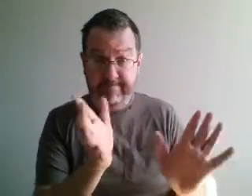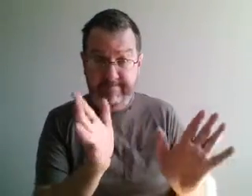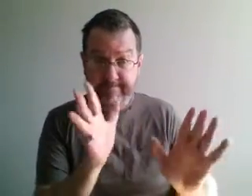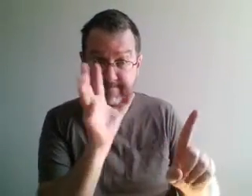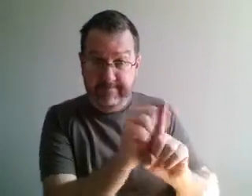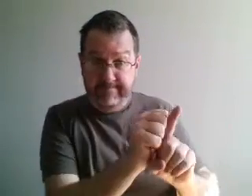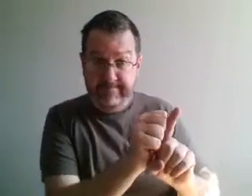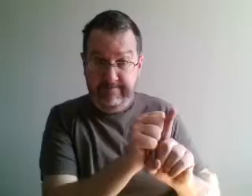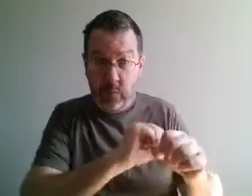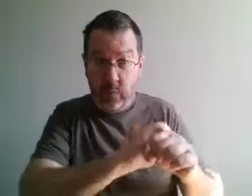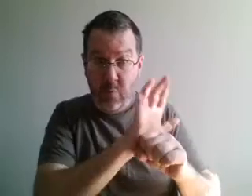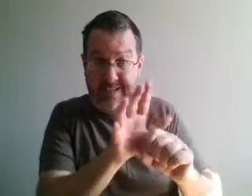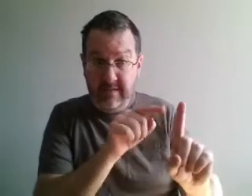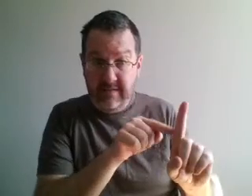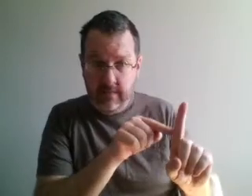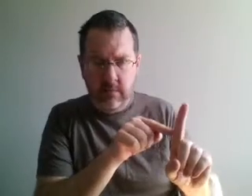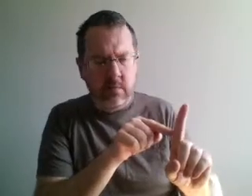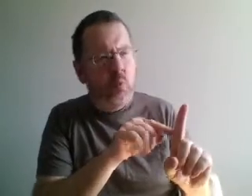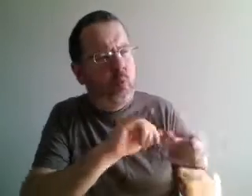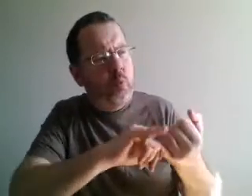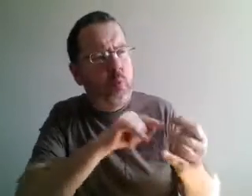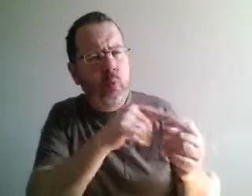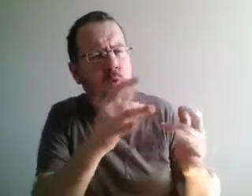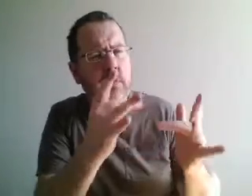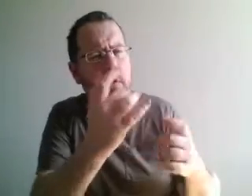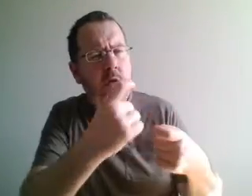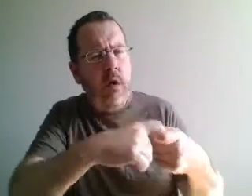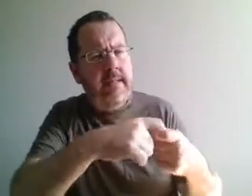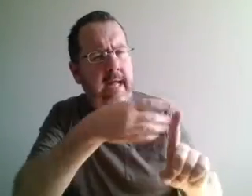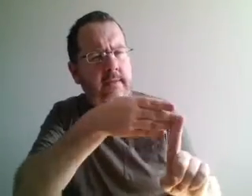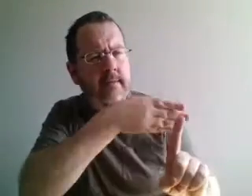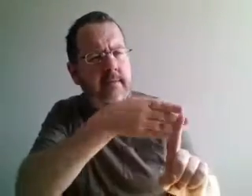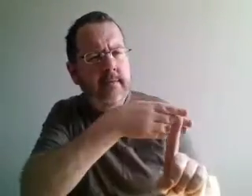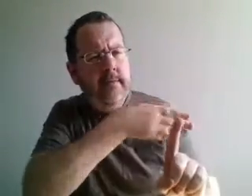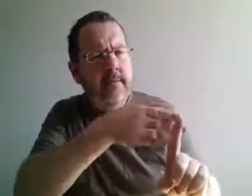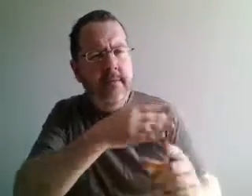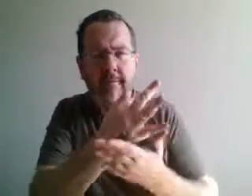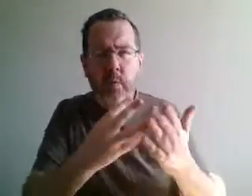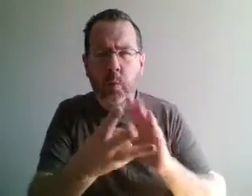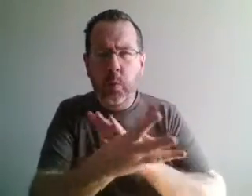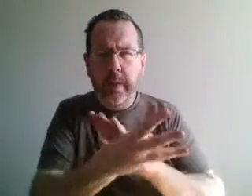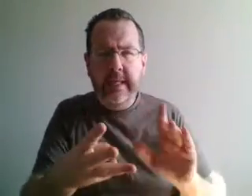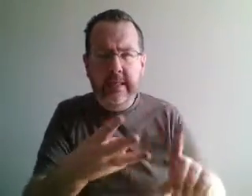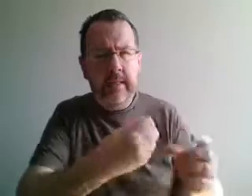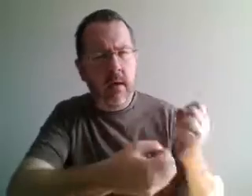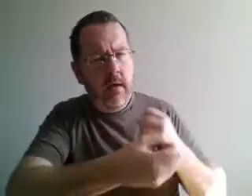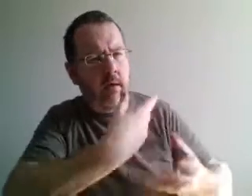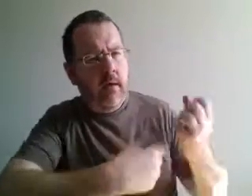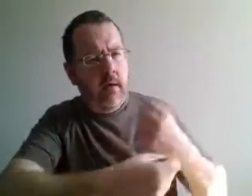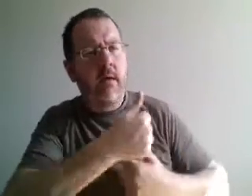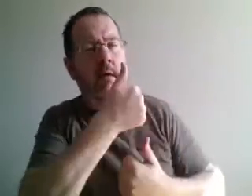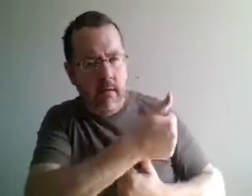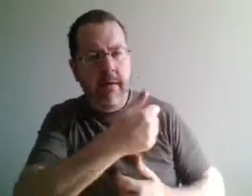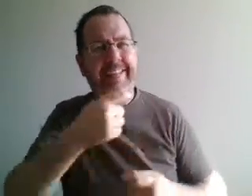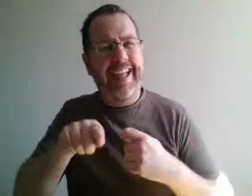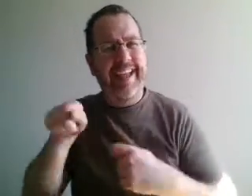has COVID was in contact with over the previous couple of weeks, and they may be contacting them just to check if they have any symptoms